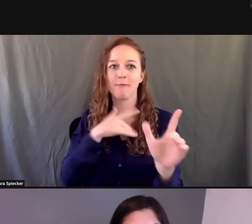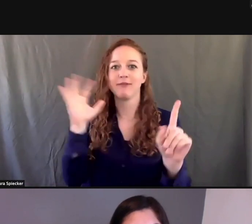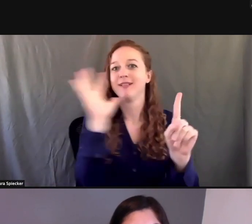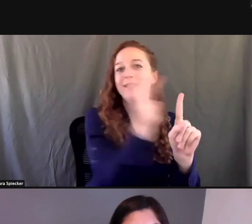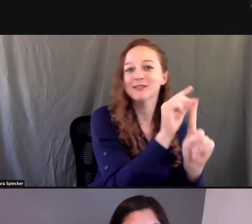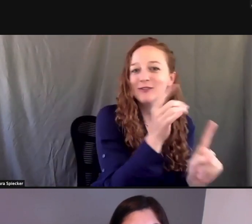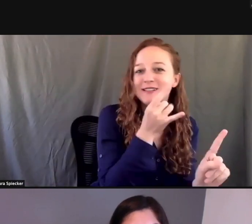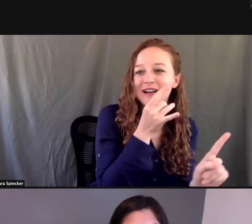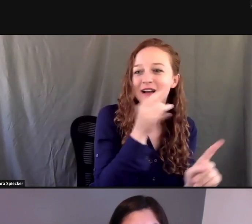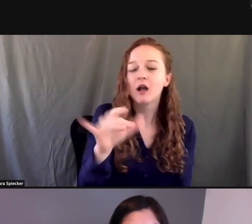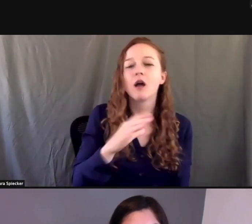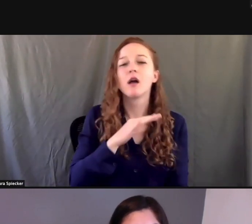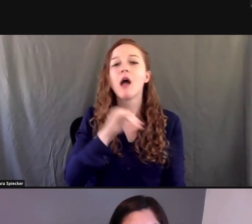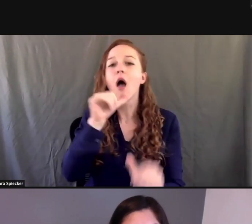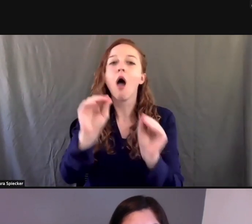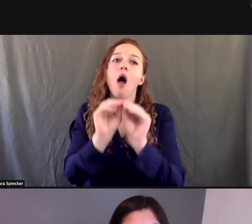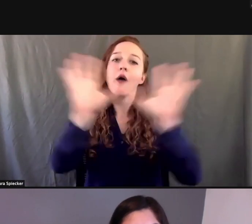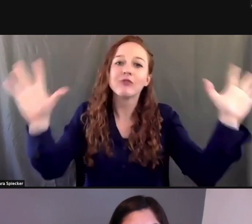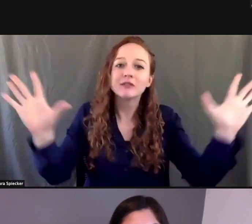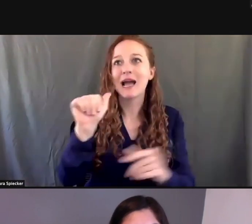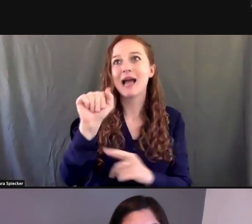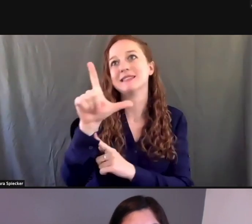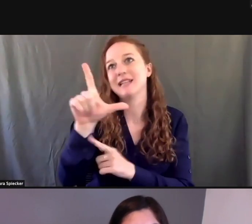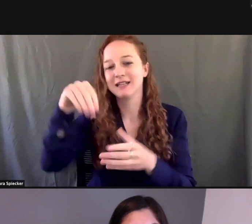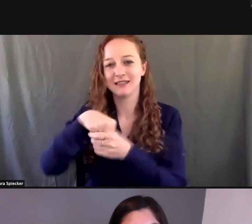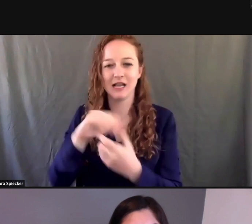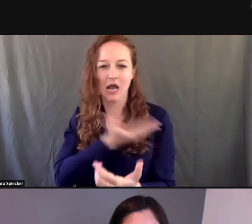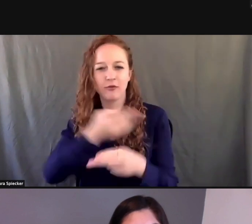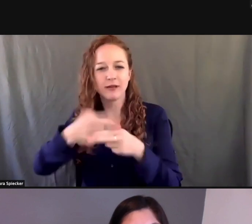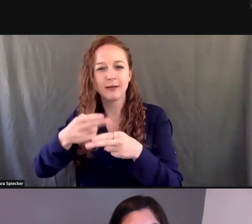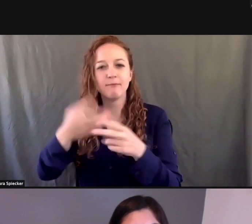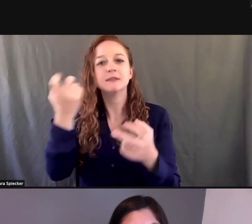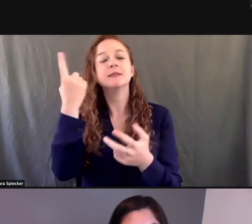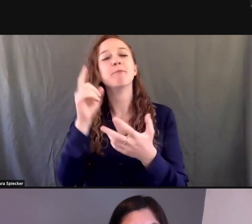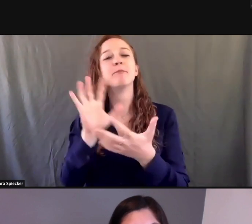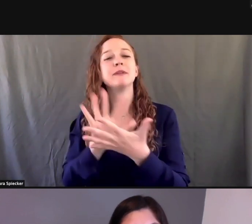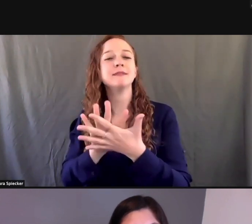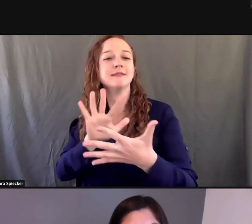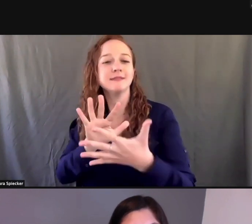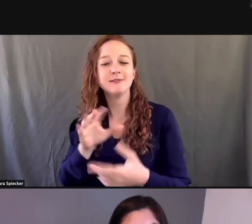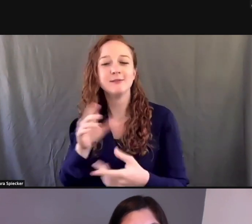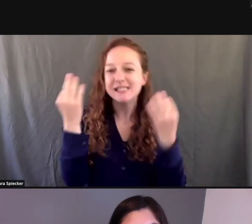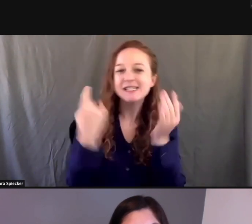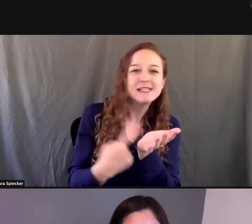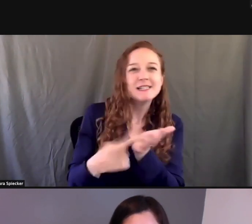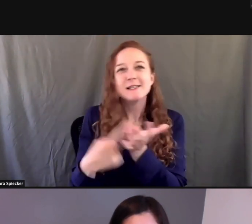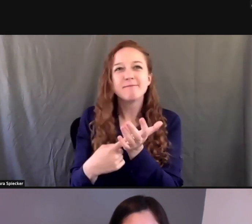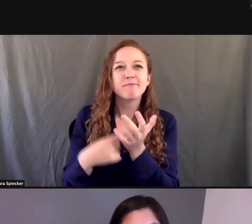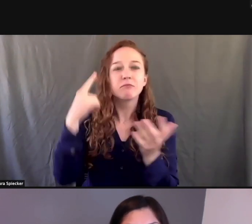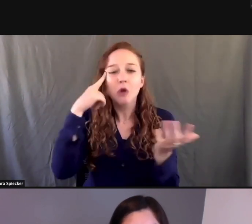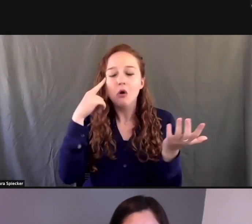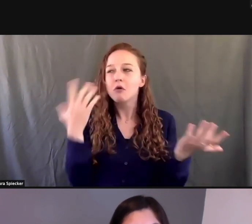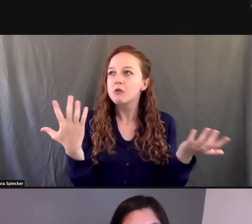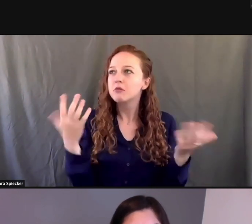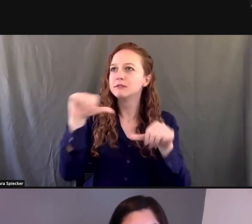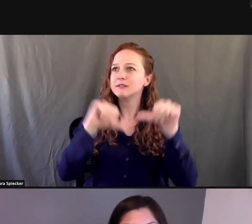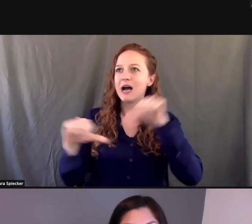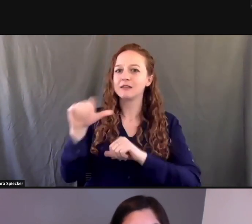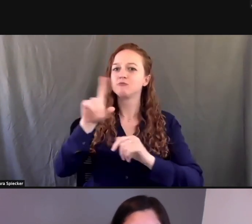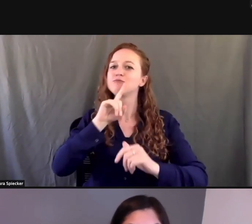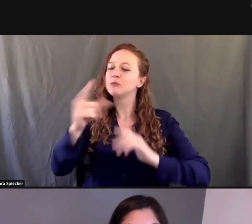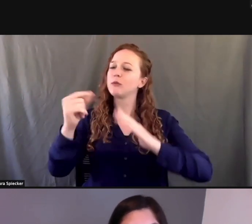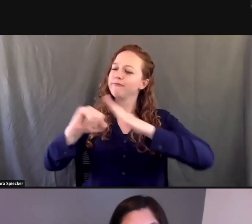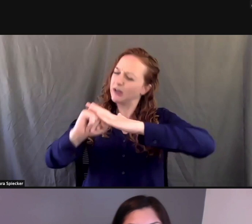name this? Yeah, we brainstormed for a while, trying to reflect our goals, reflect us personally, reflect our